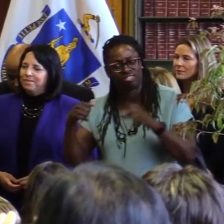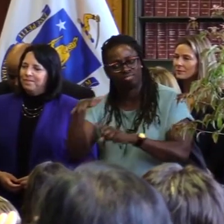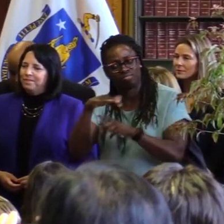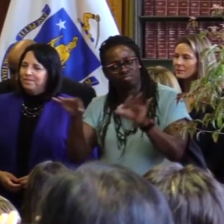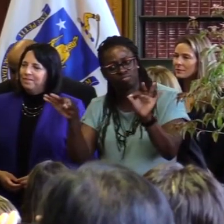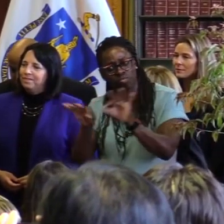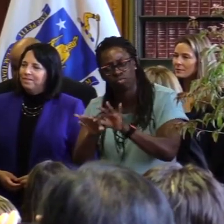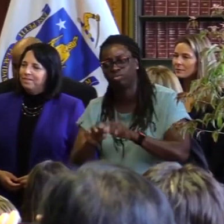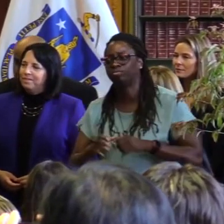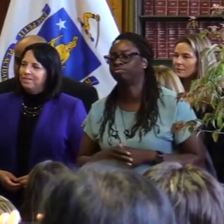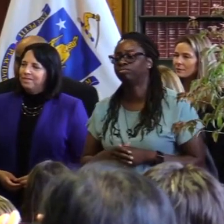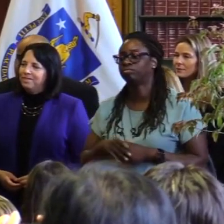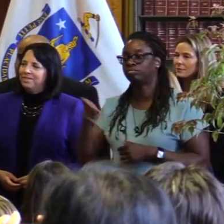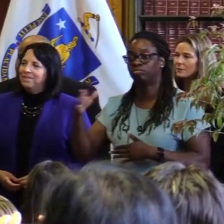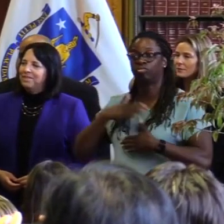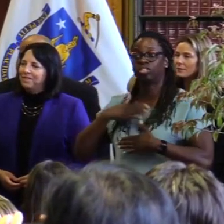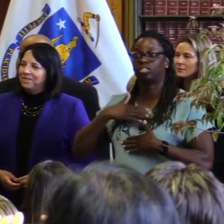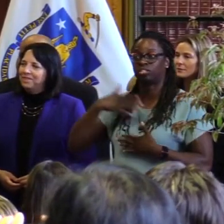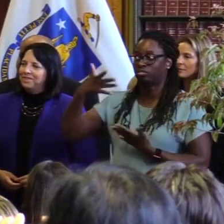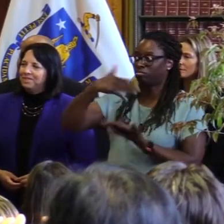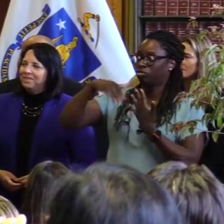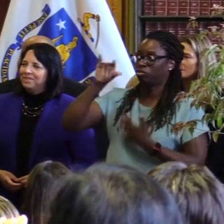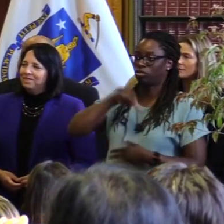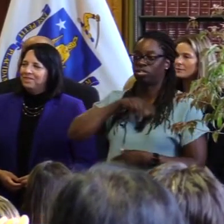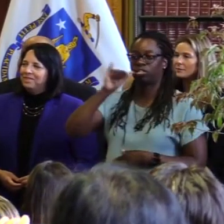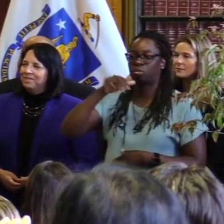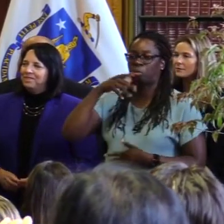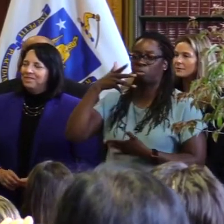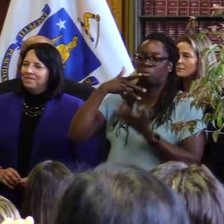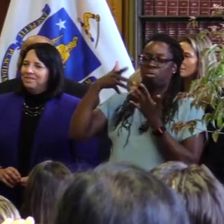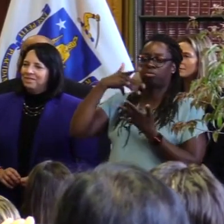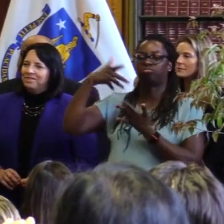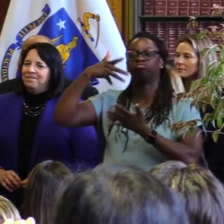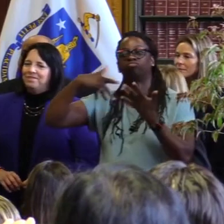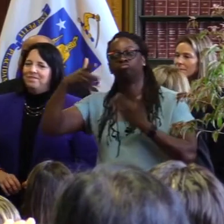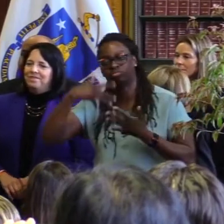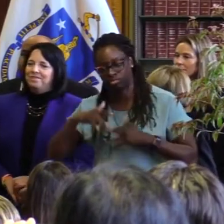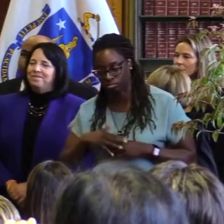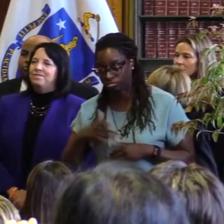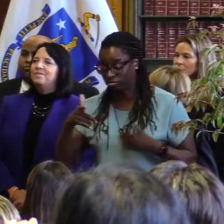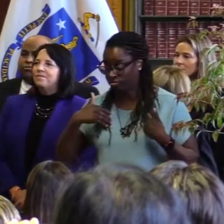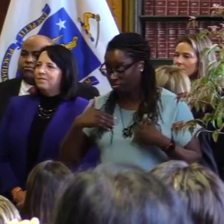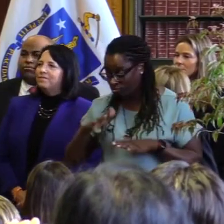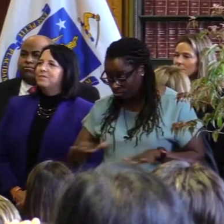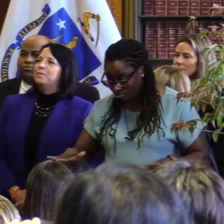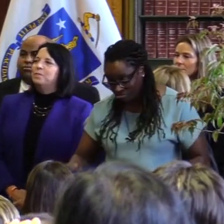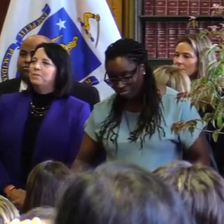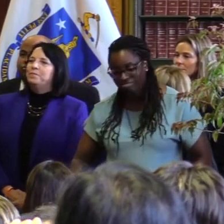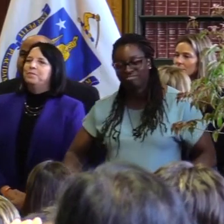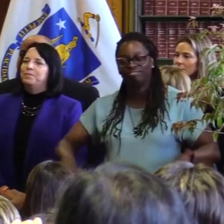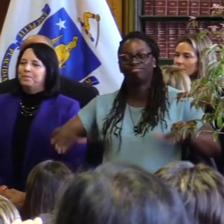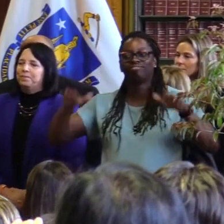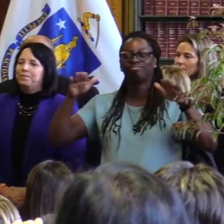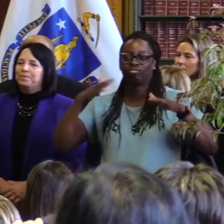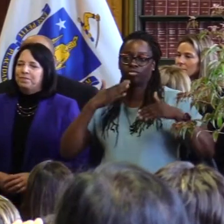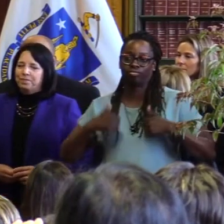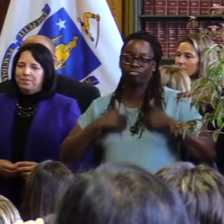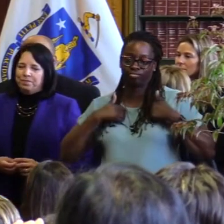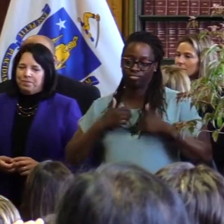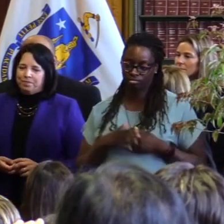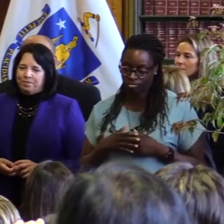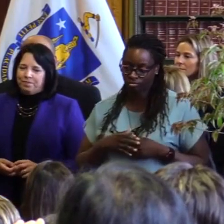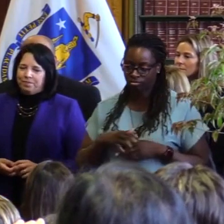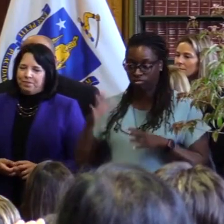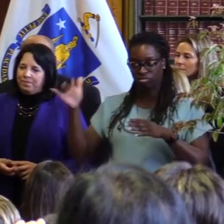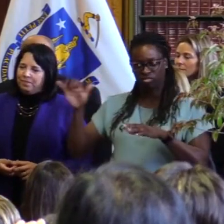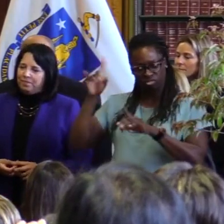people can breathe cleaner air, and young people especially will be able to grow up in a world where they can reach their full potential. The